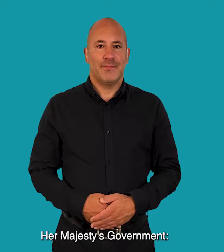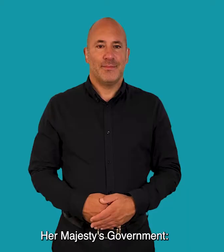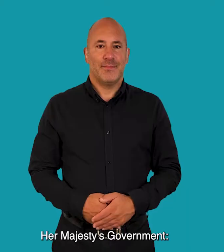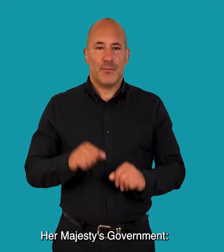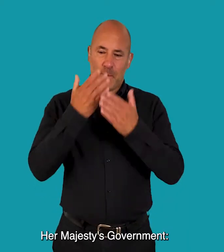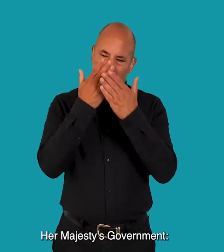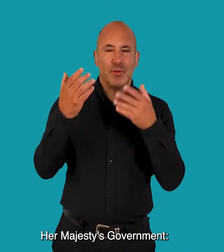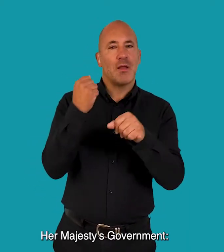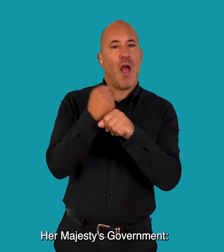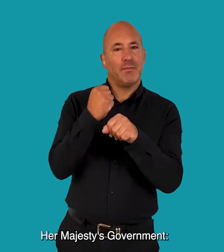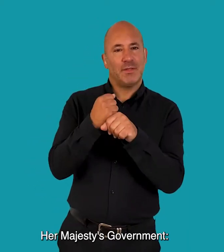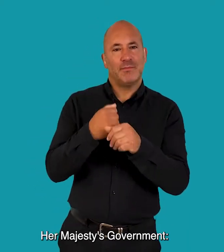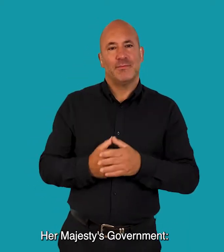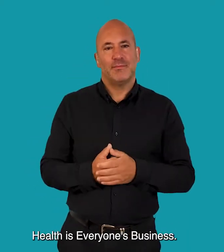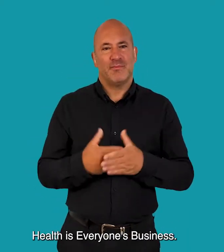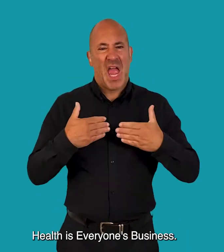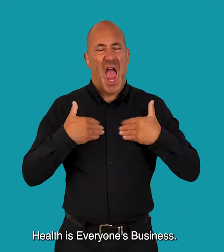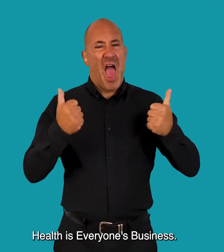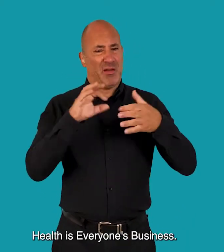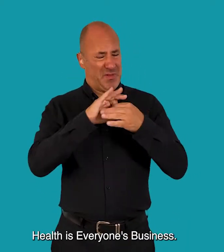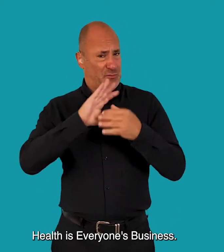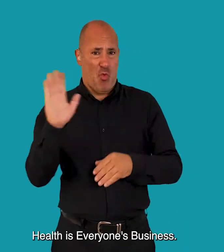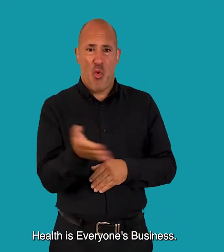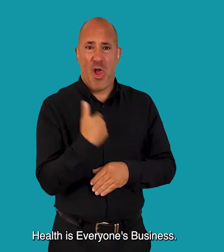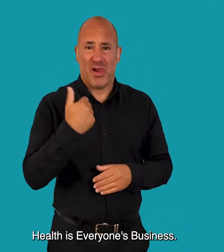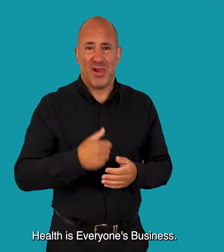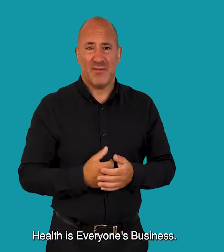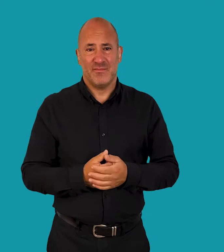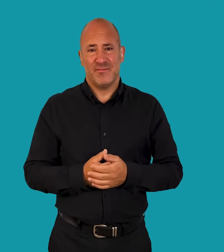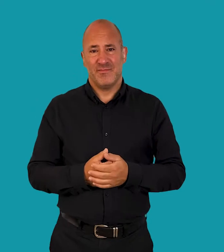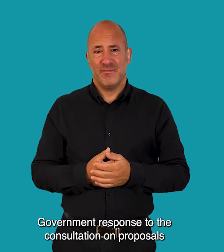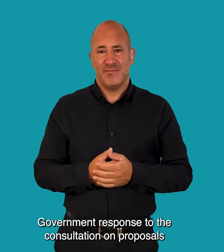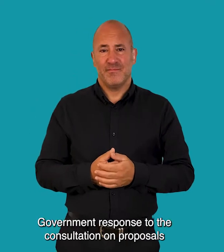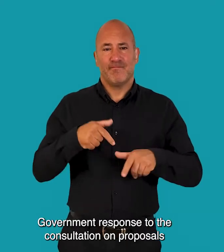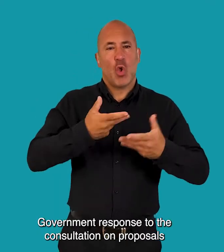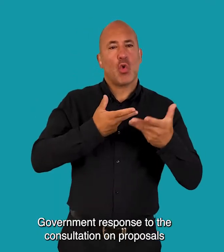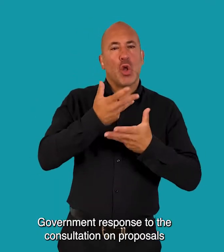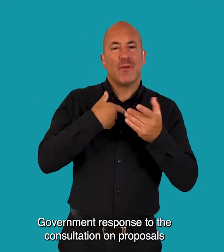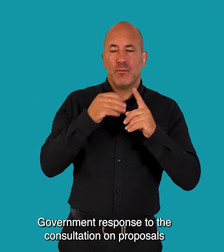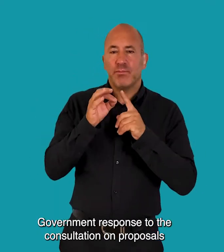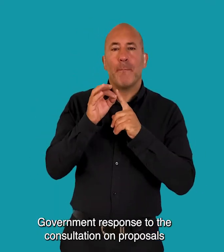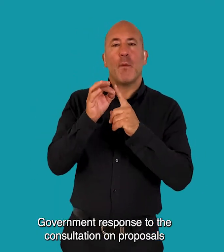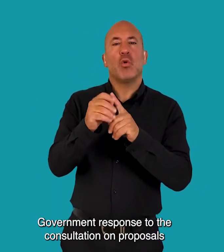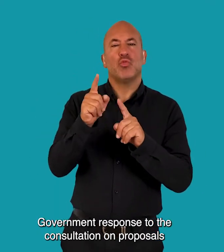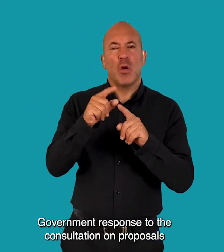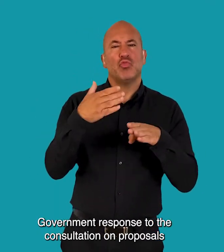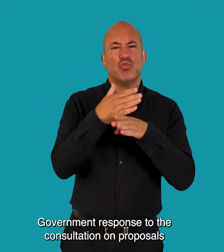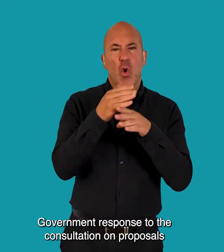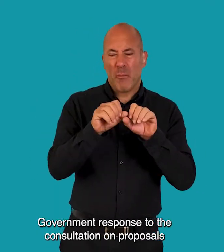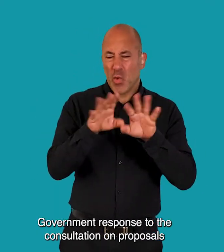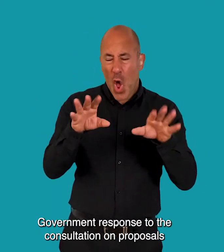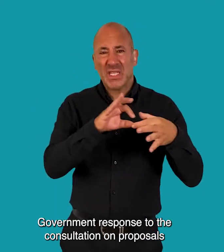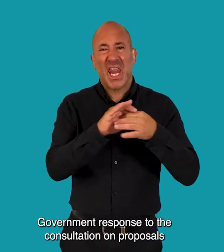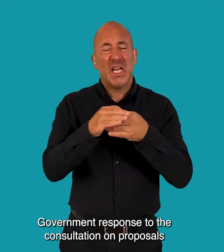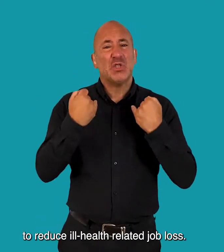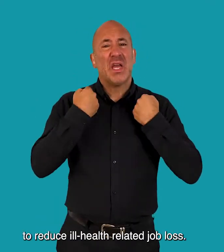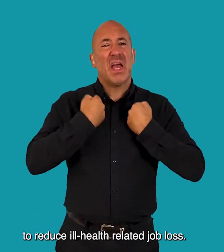Her Majesty's Government. Health is everyone's business. Government responds to the consultation on proposals to reduce